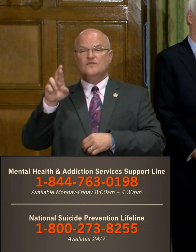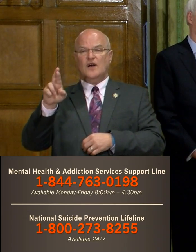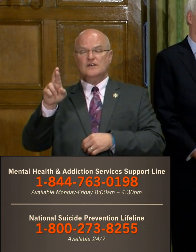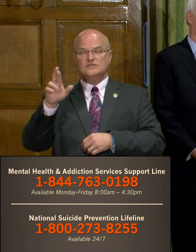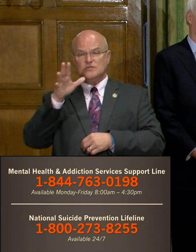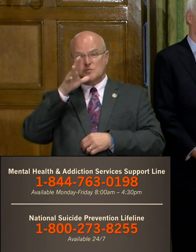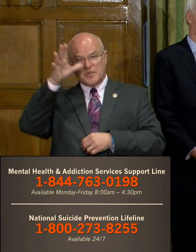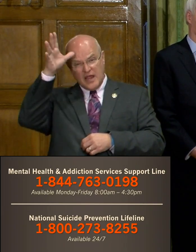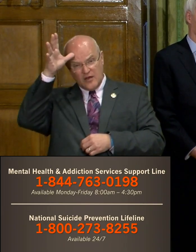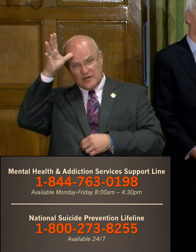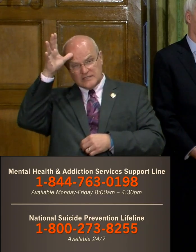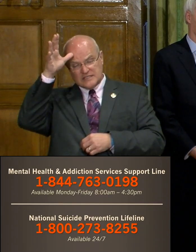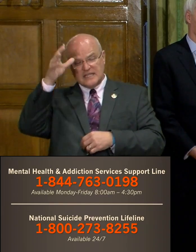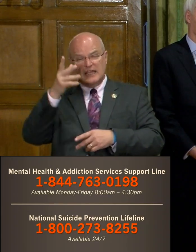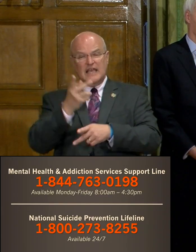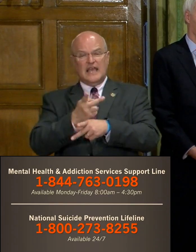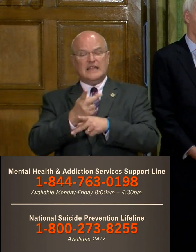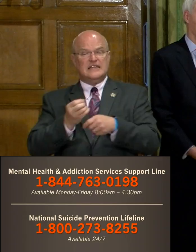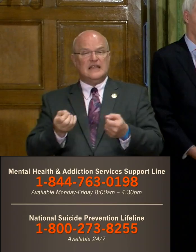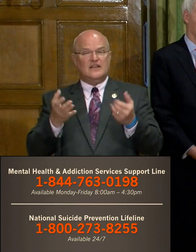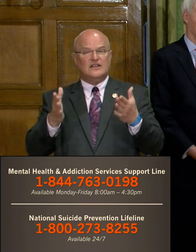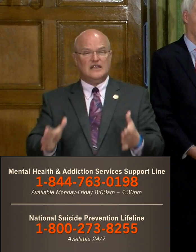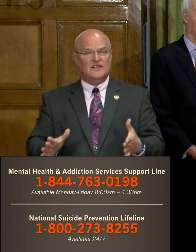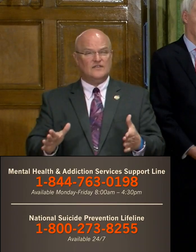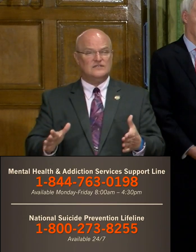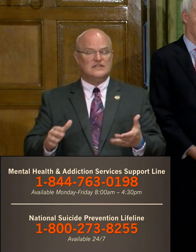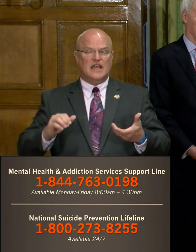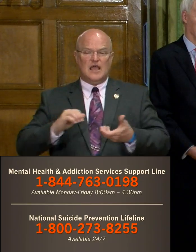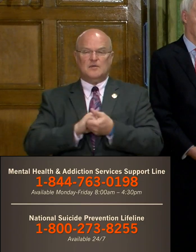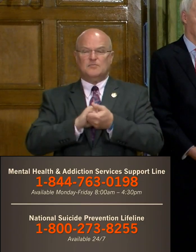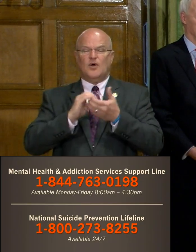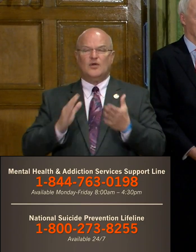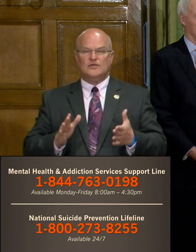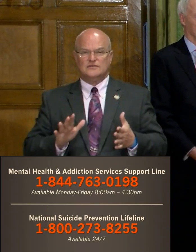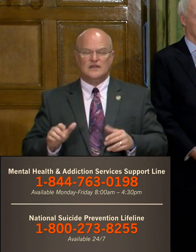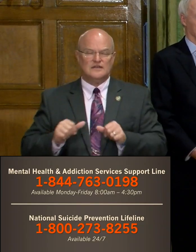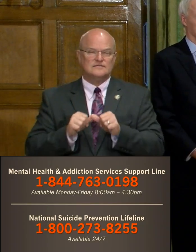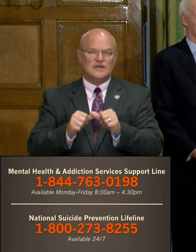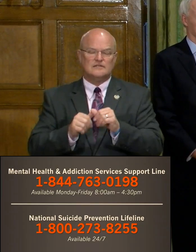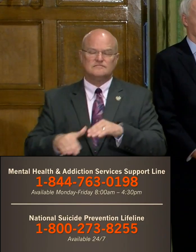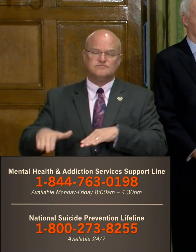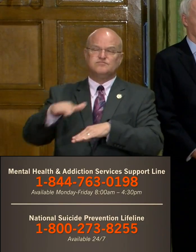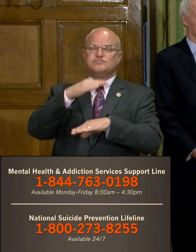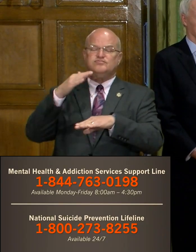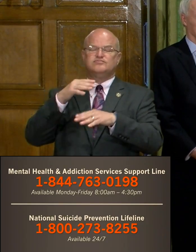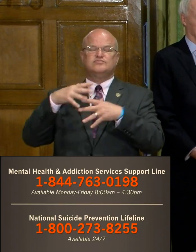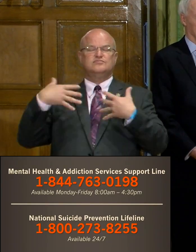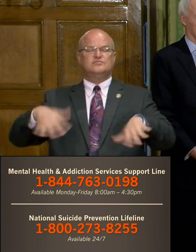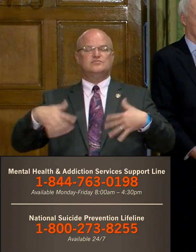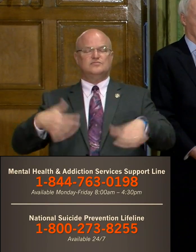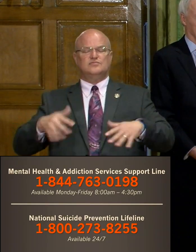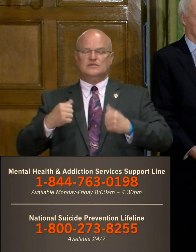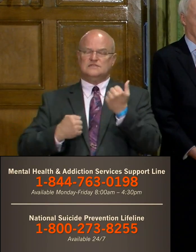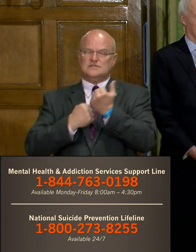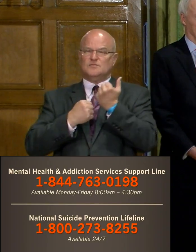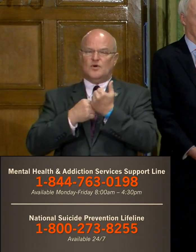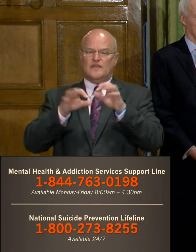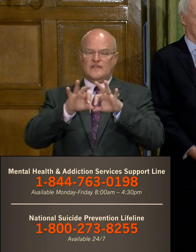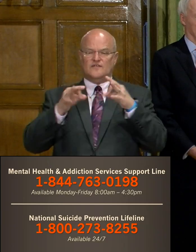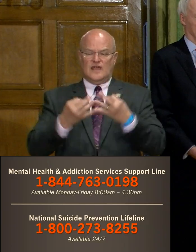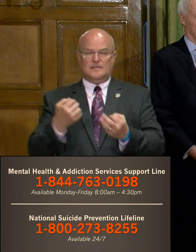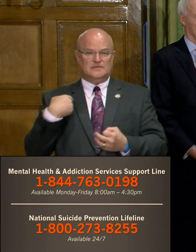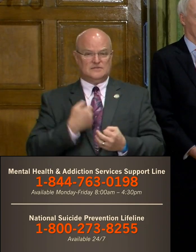relative caregivers, and other community partners have gone above and beyond to care and support for the children and families that we